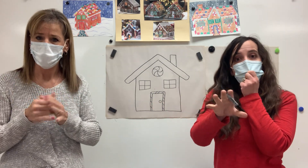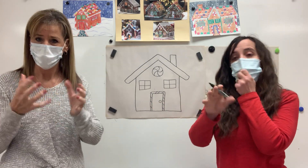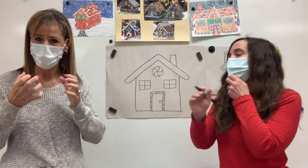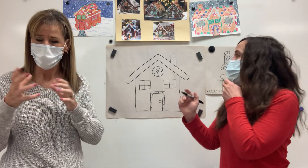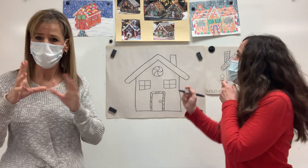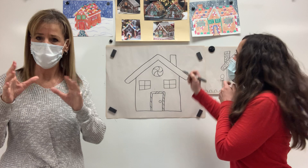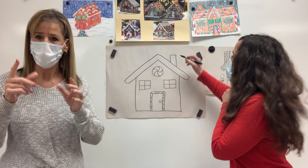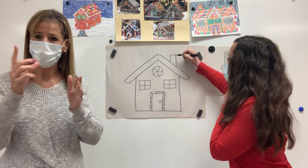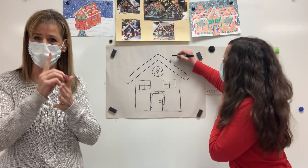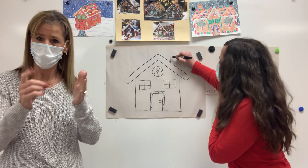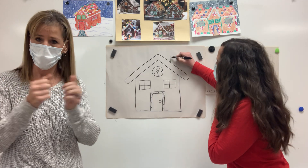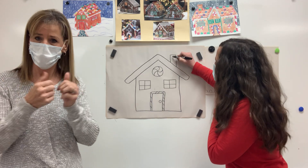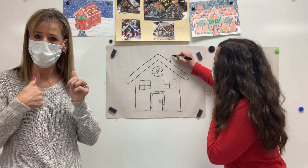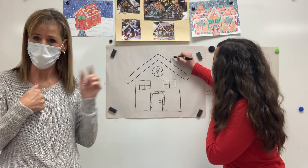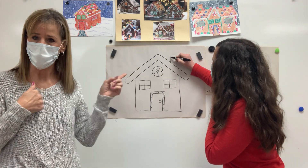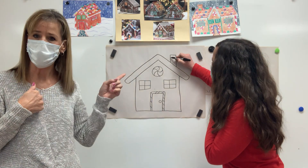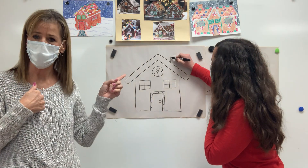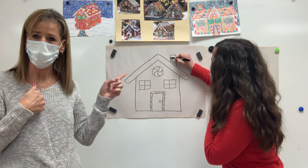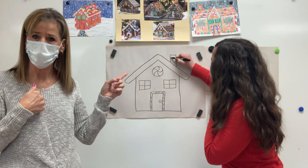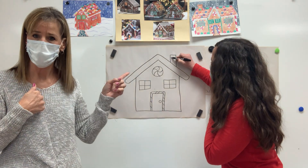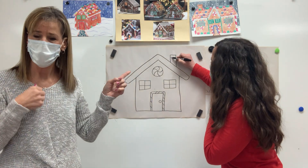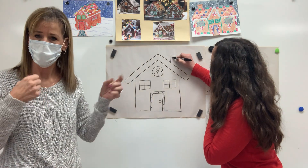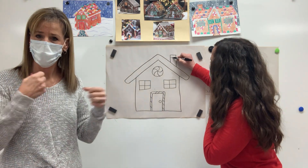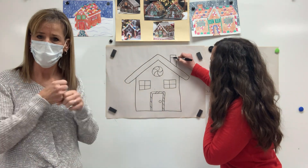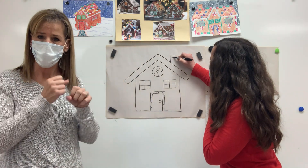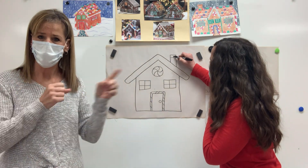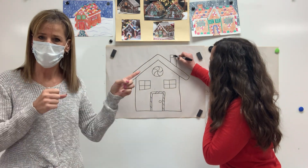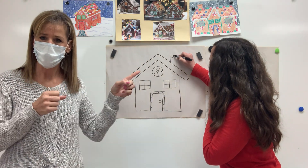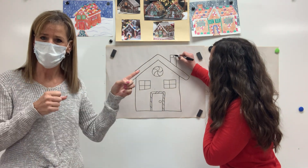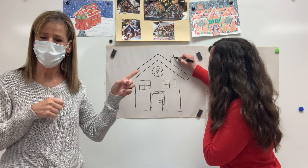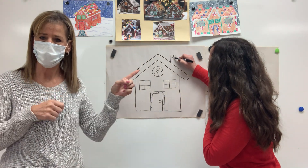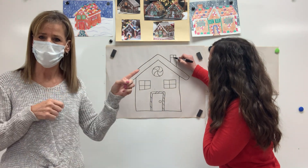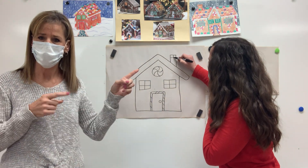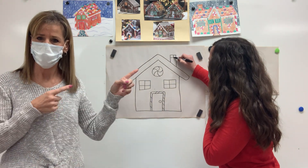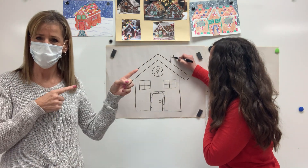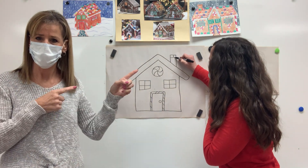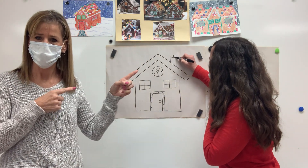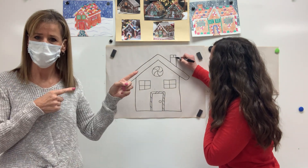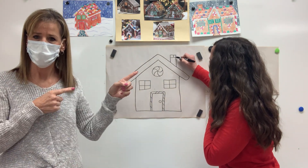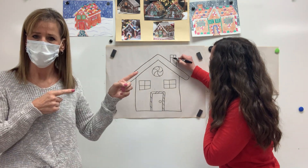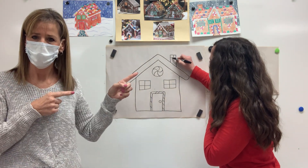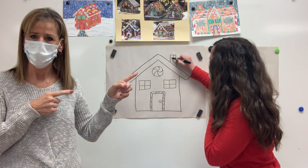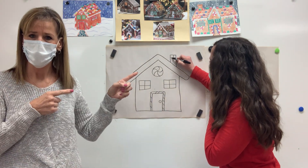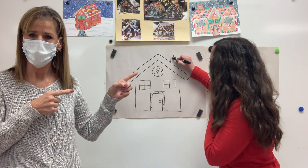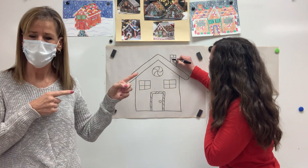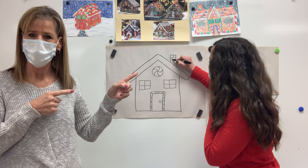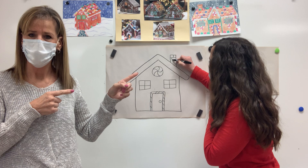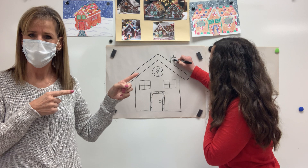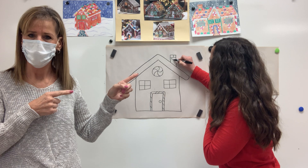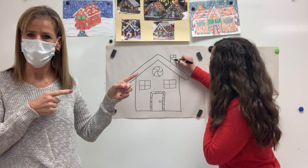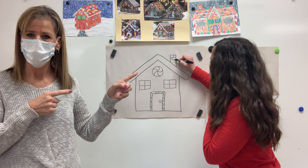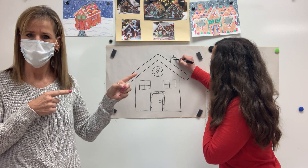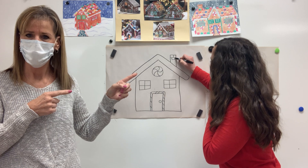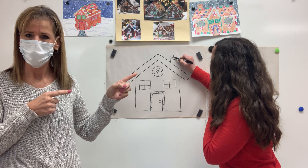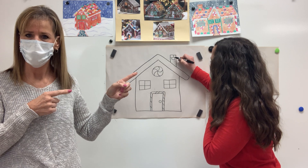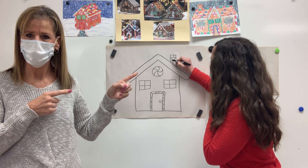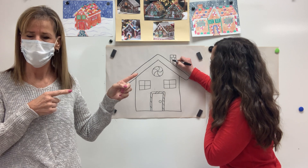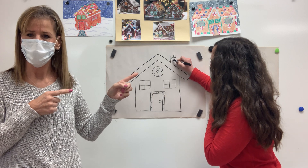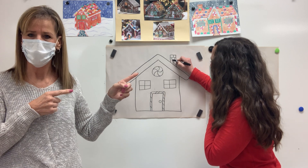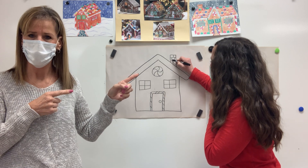with me. You can just make these kind of long rectangles or squares, and they just sort of fit